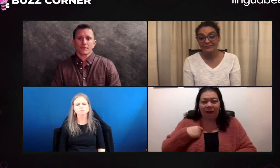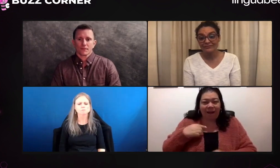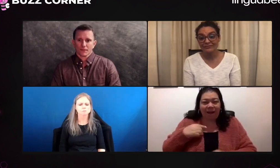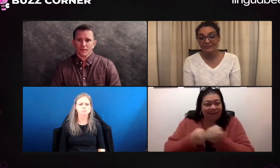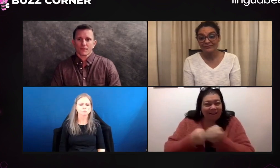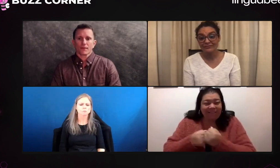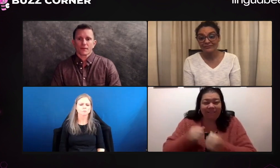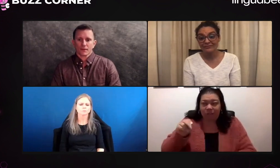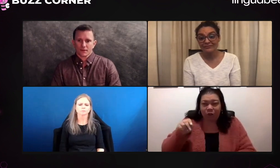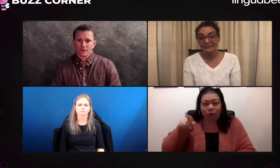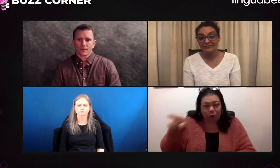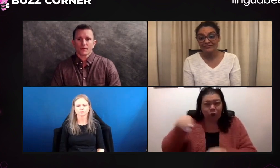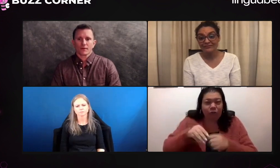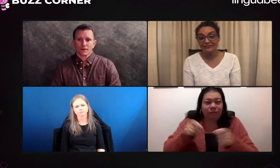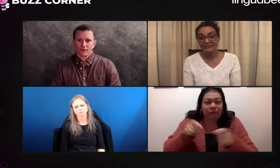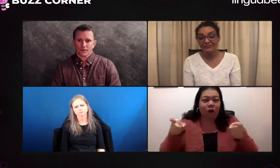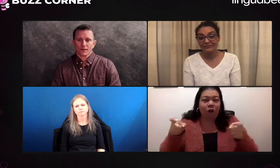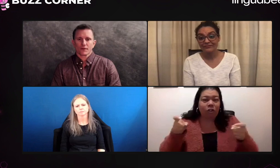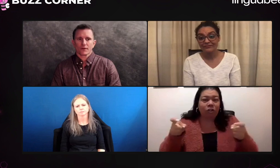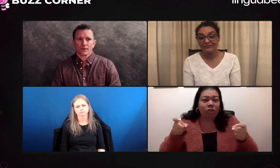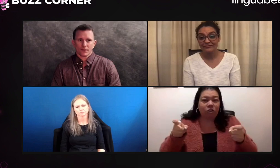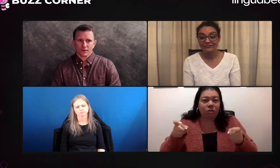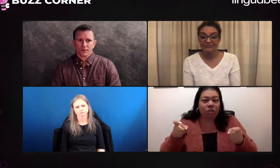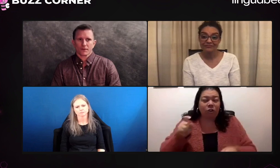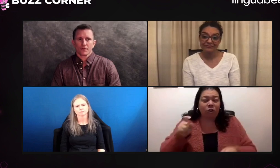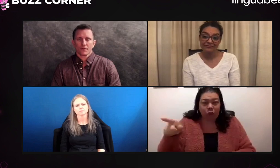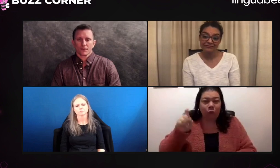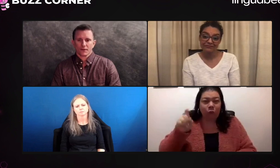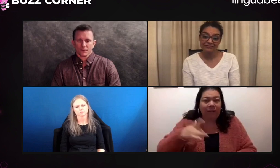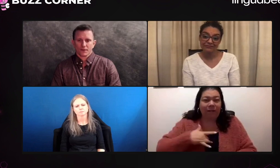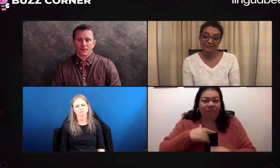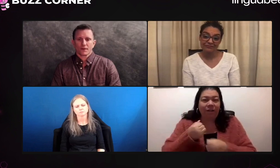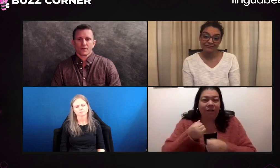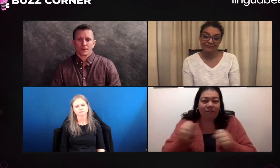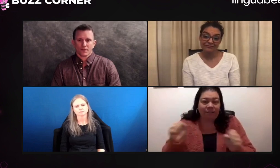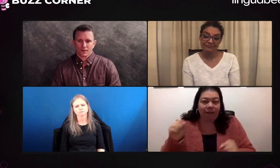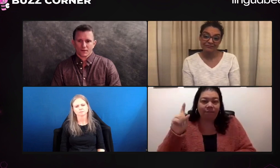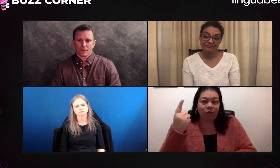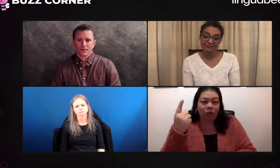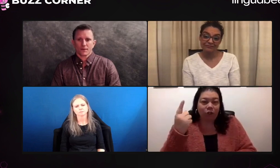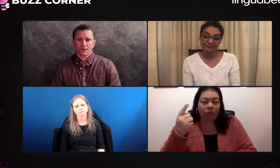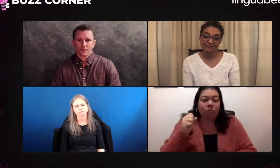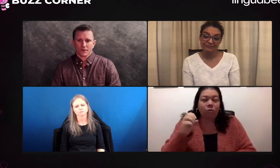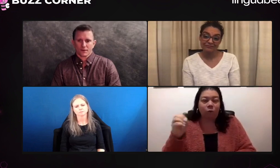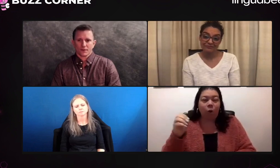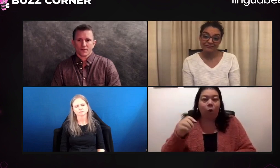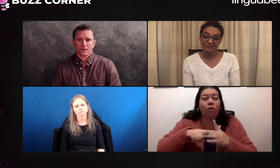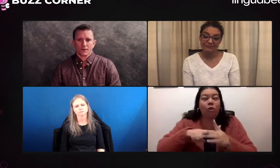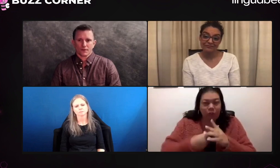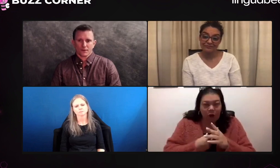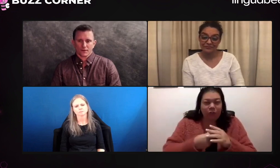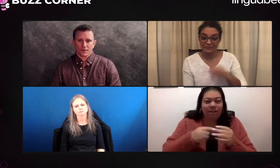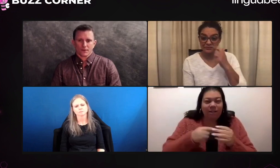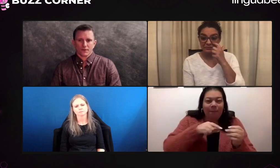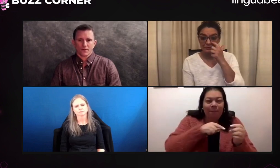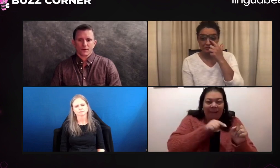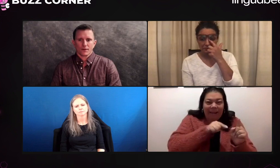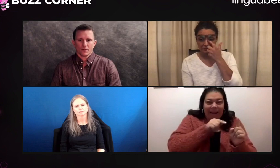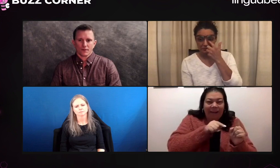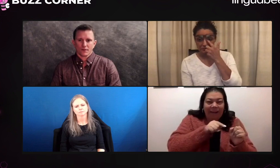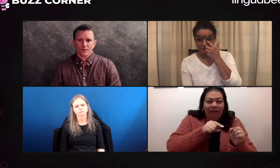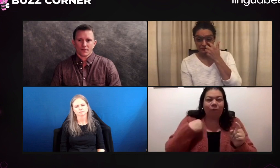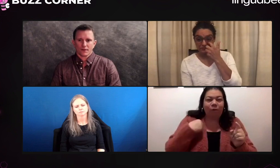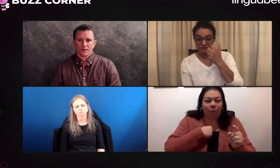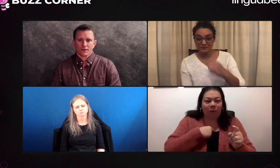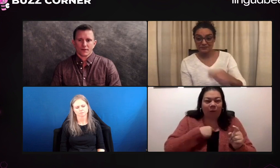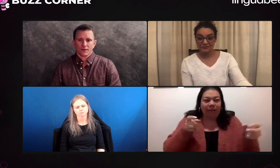accept what's happening. Where I'm like, no, as an advocate, you are in charge, you are in control of the situation, and